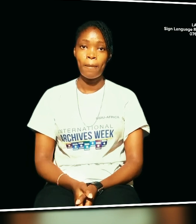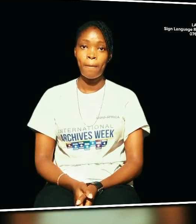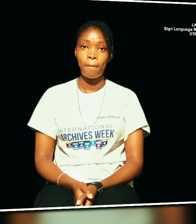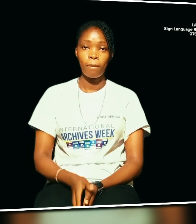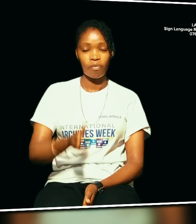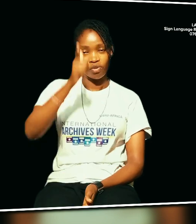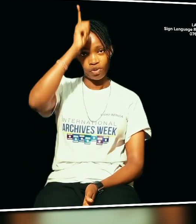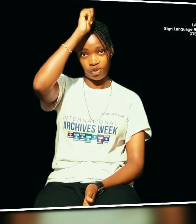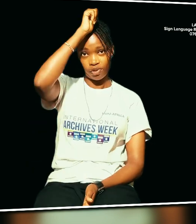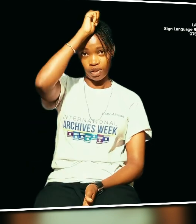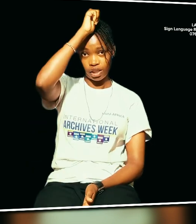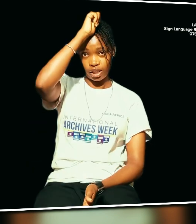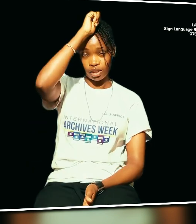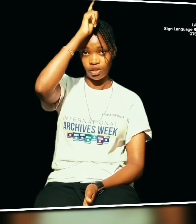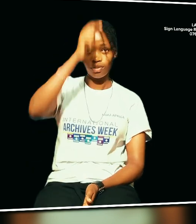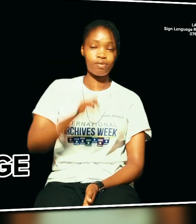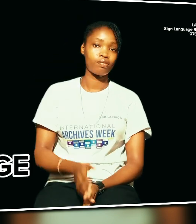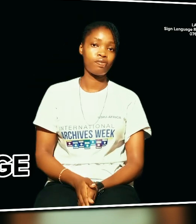Village.